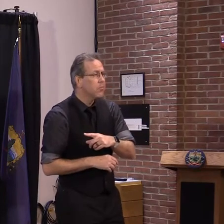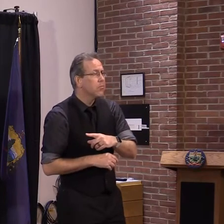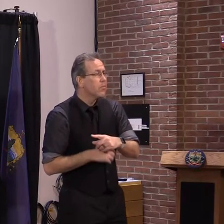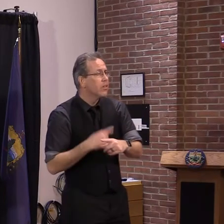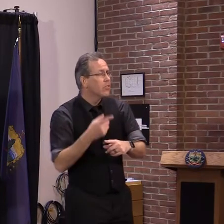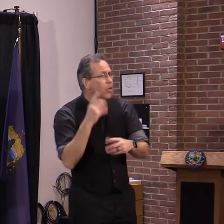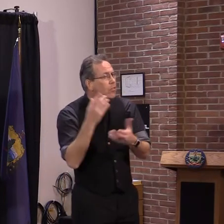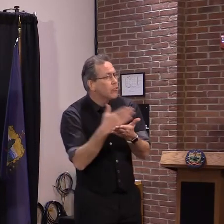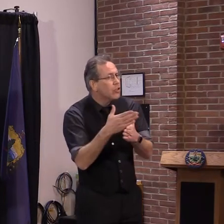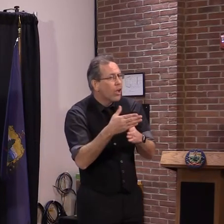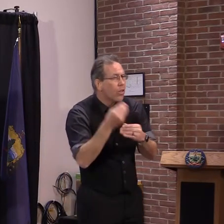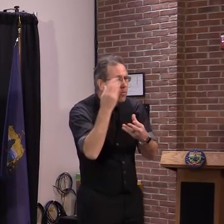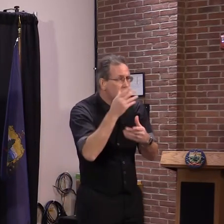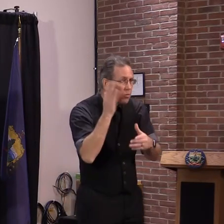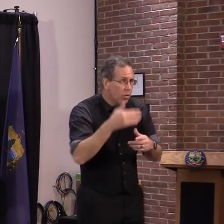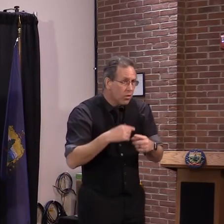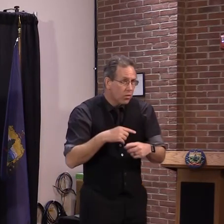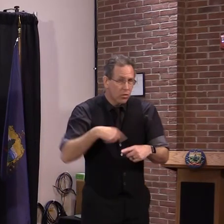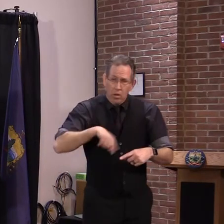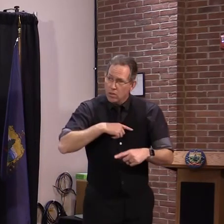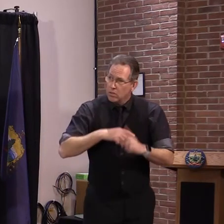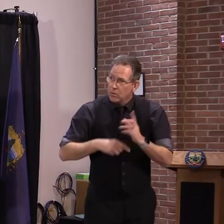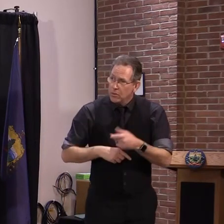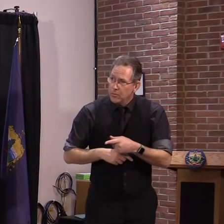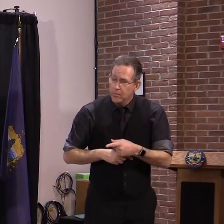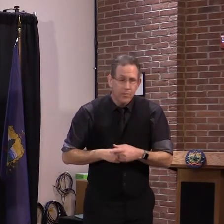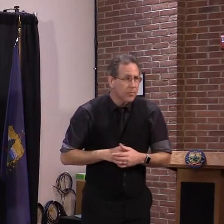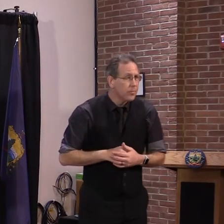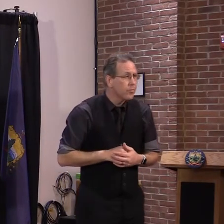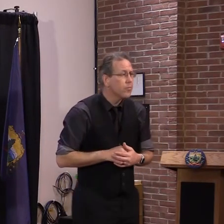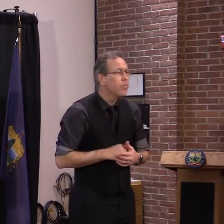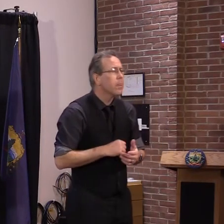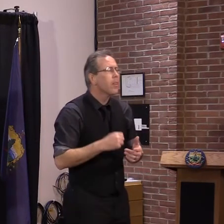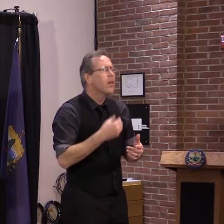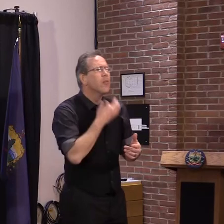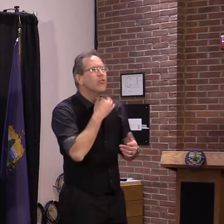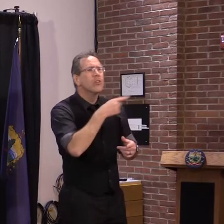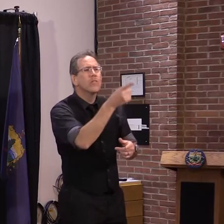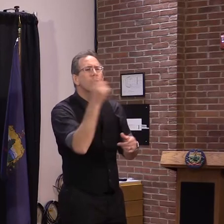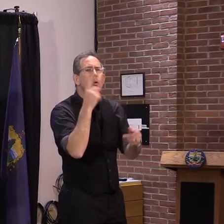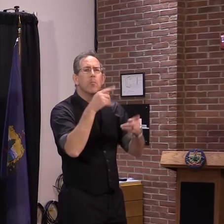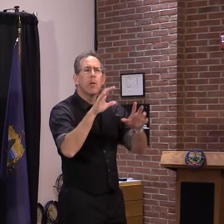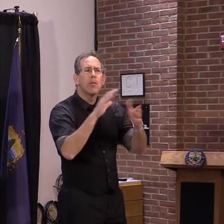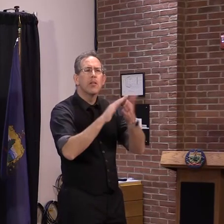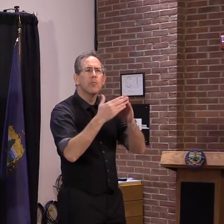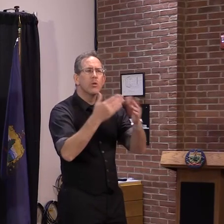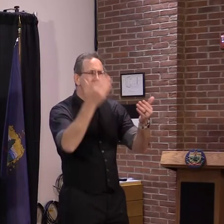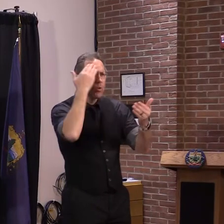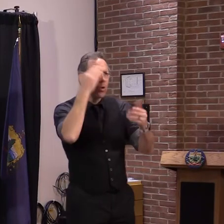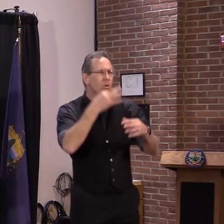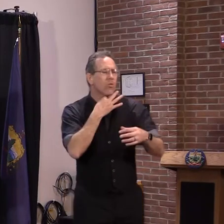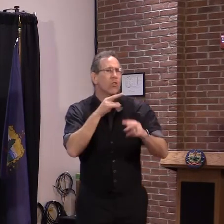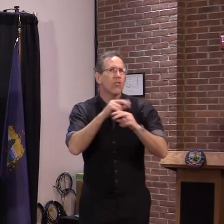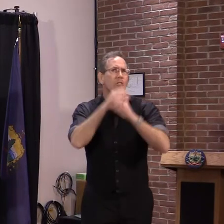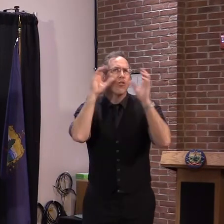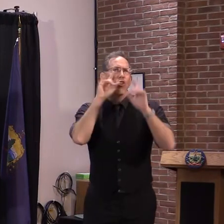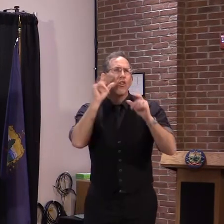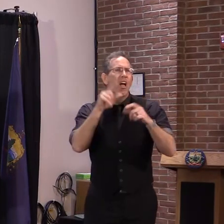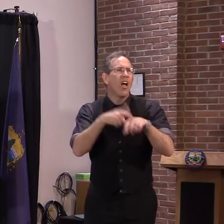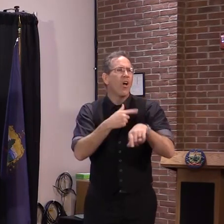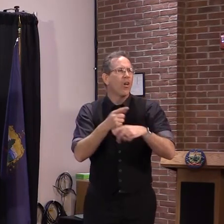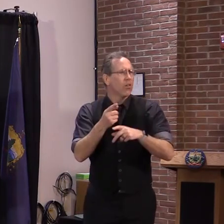and sift through it. But I think that would be really interesting for the public to be able to get a handle on what that looks like. Yes.